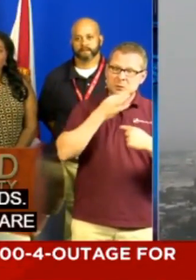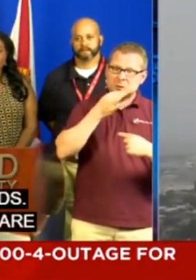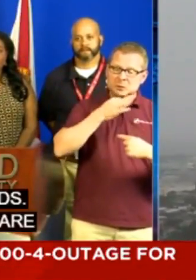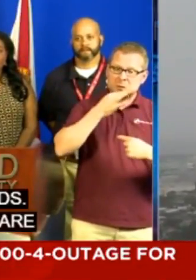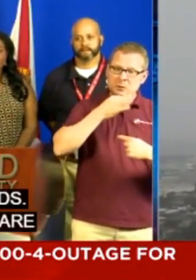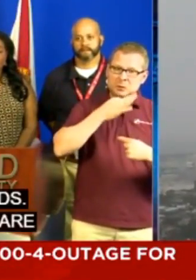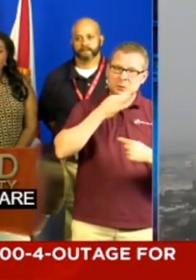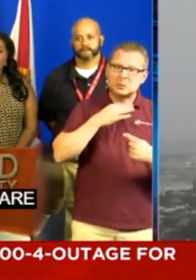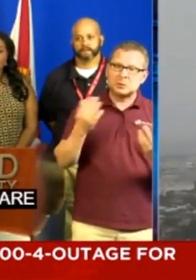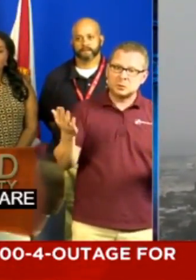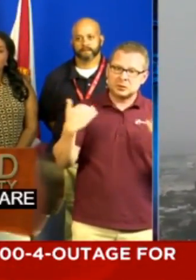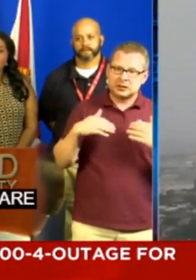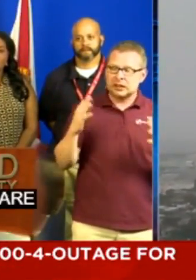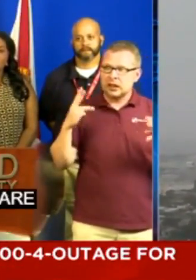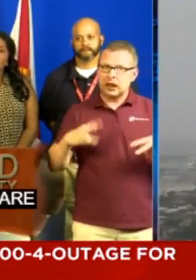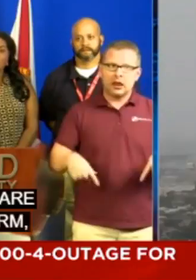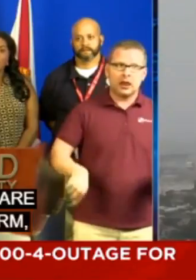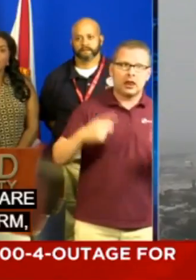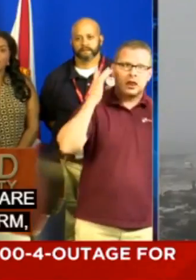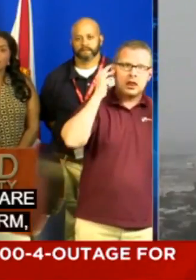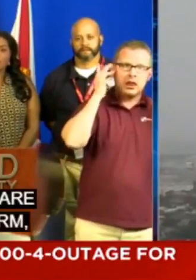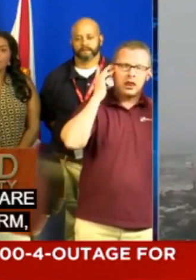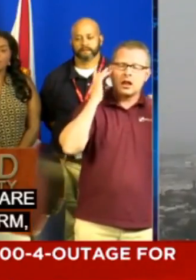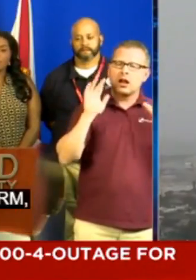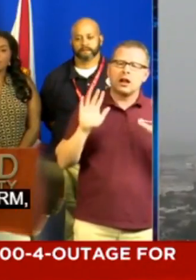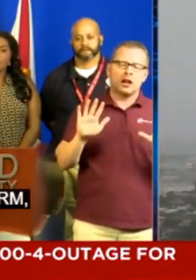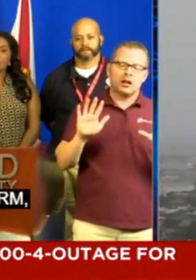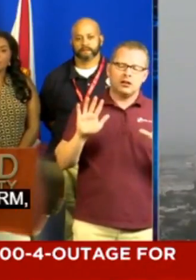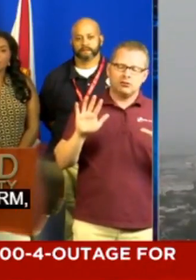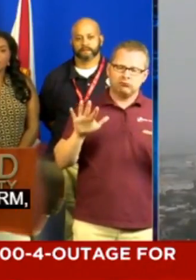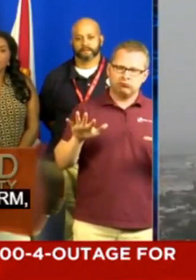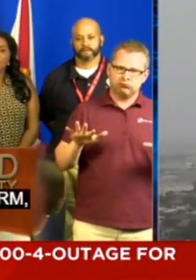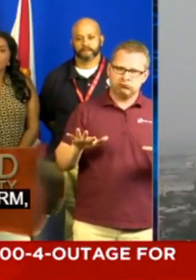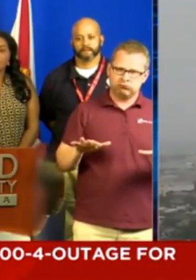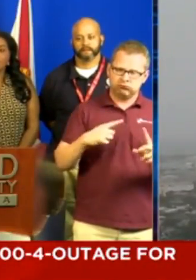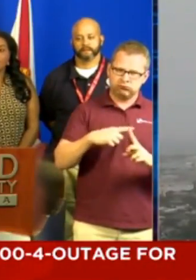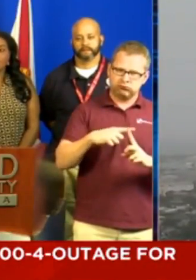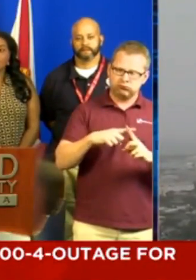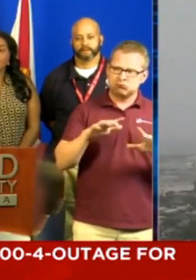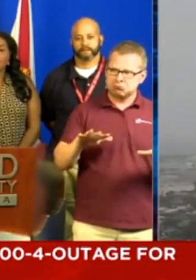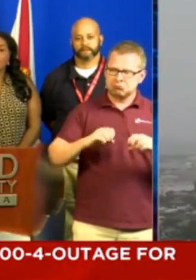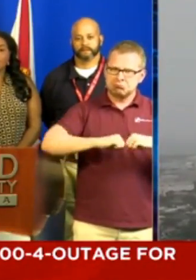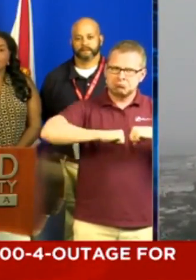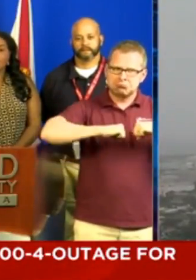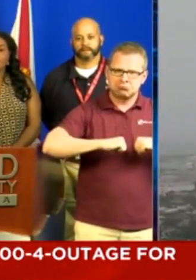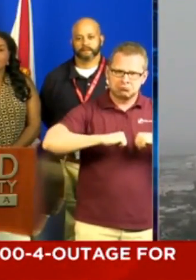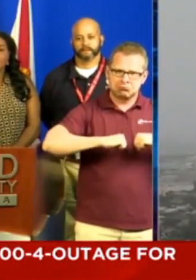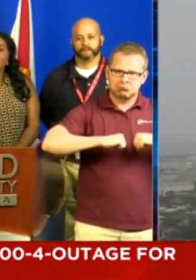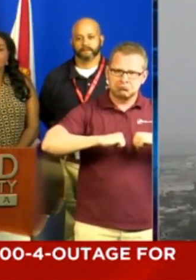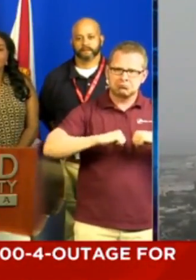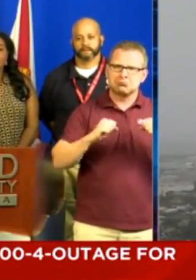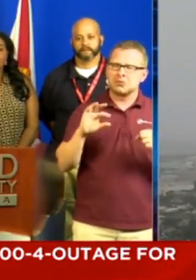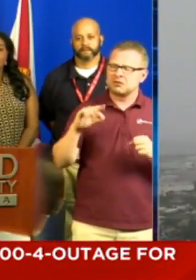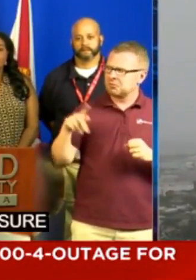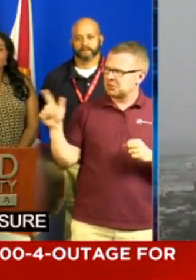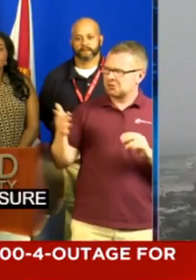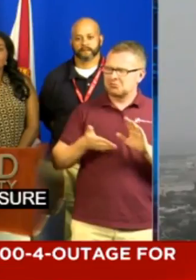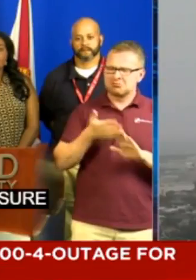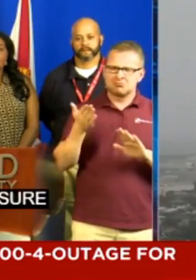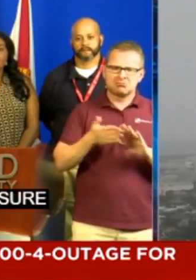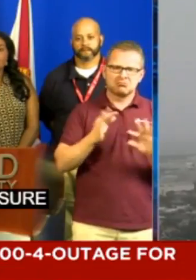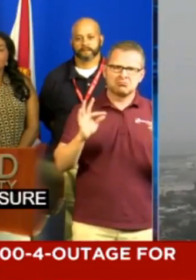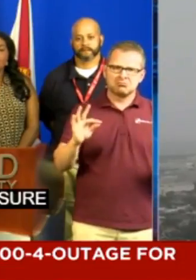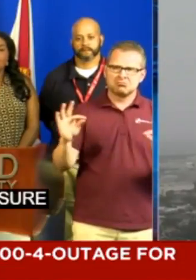want to be here to assure you that FPL is doing all it can to assure that everything will be